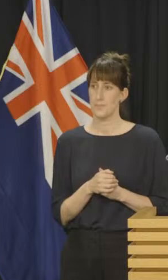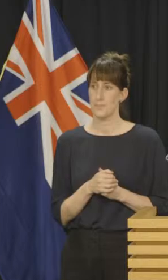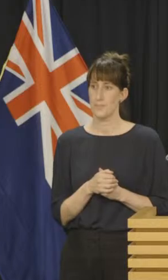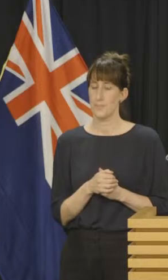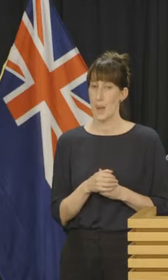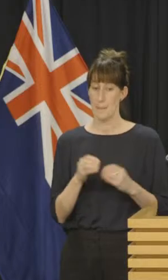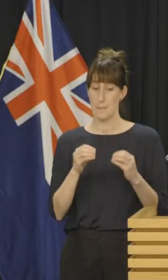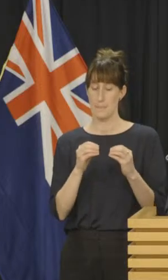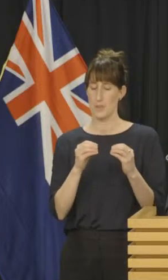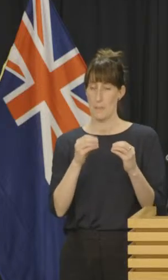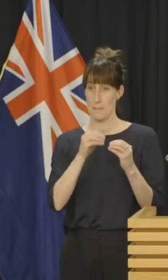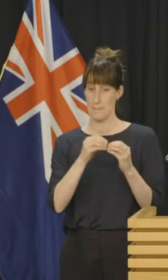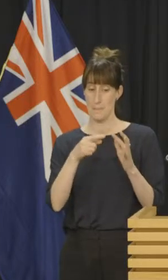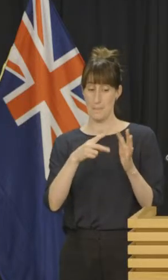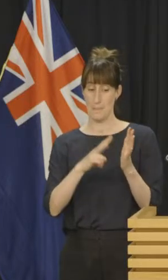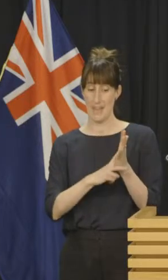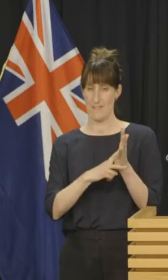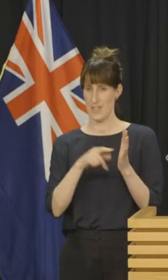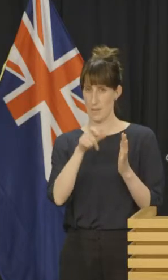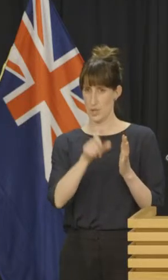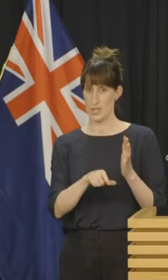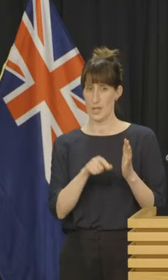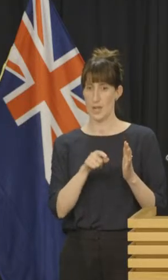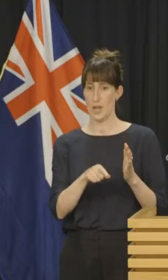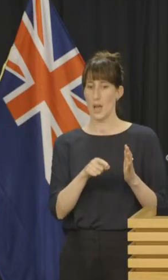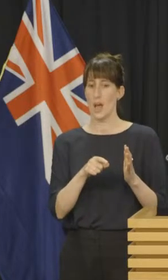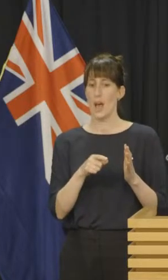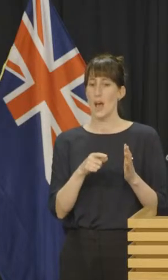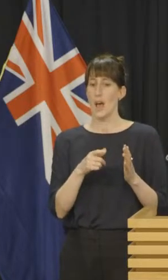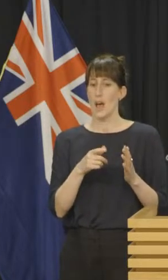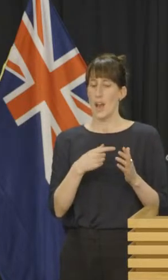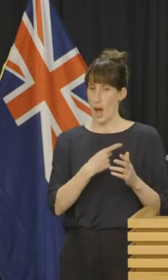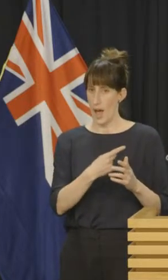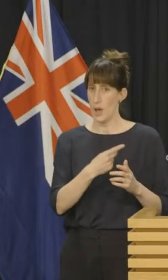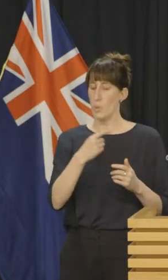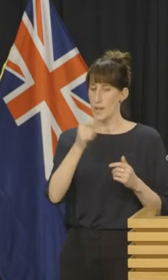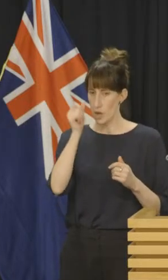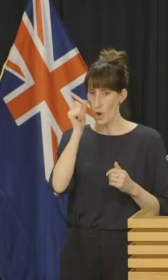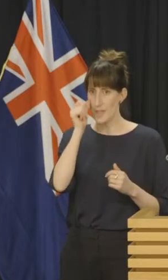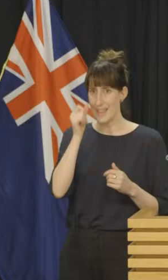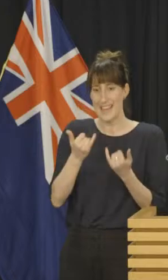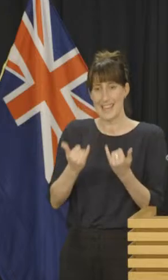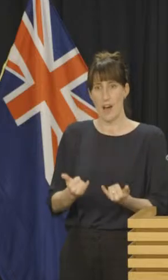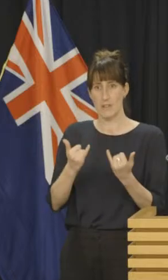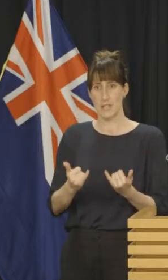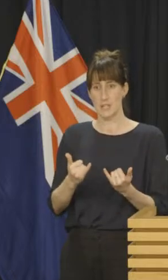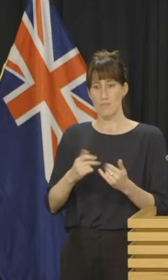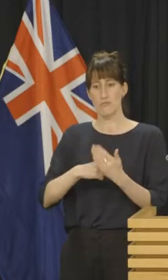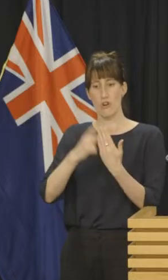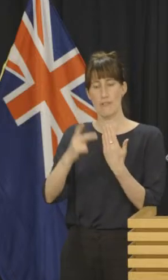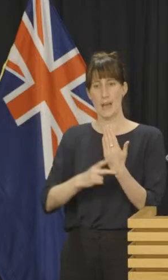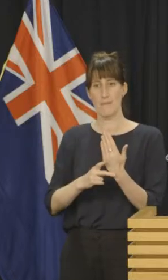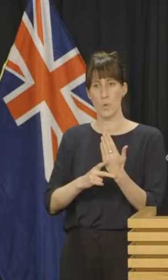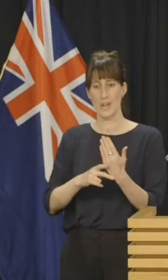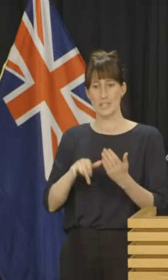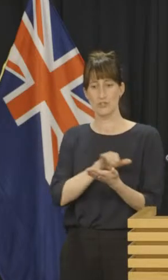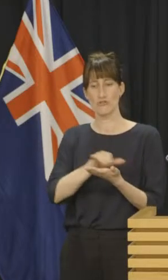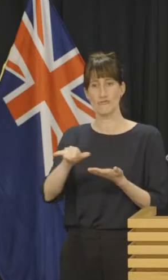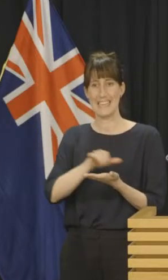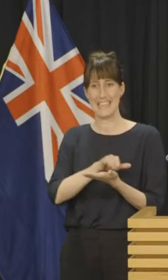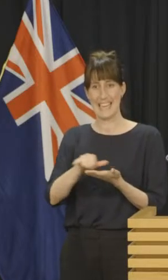does Bev, the current cervical screening program. And it is very important that all women,